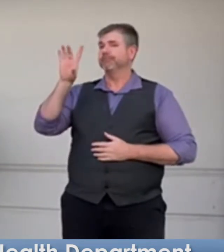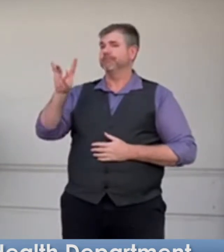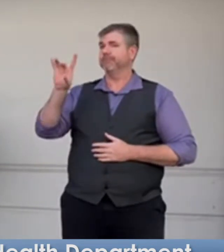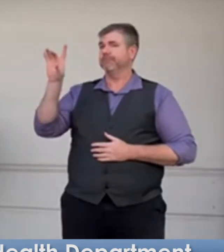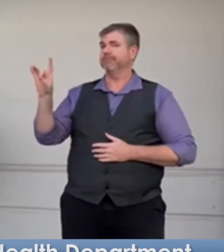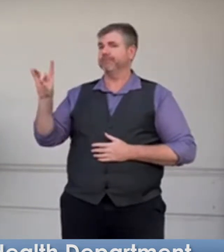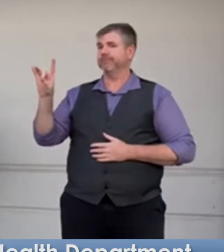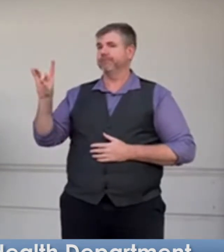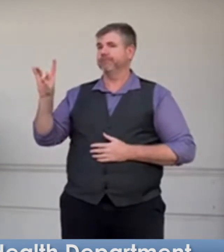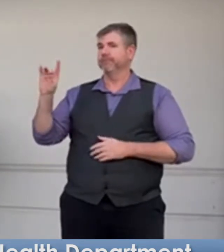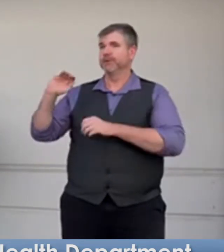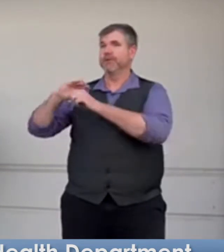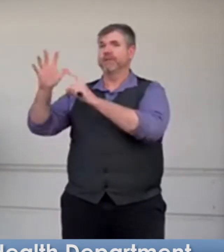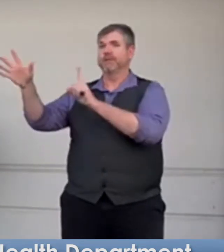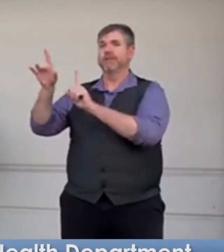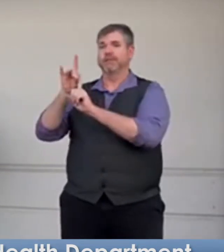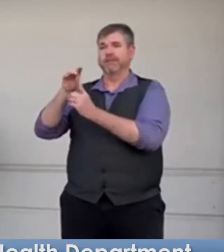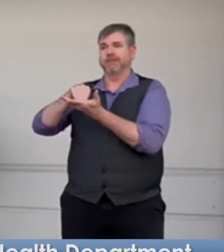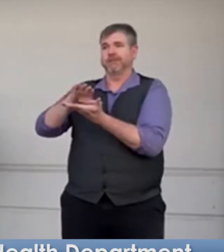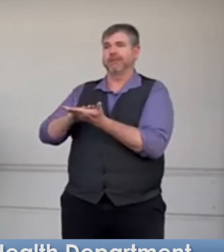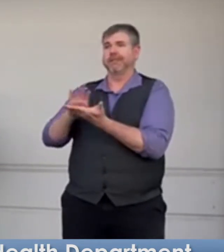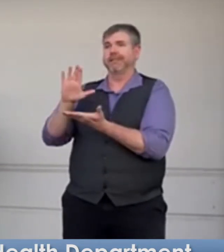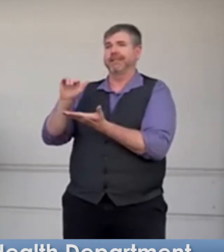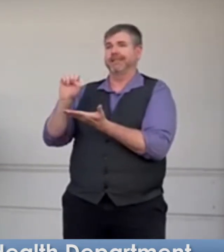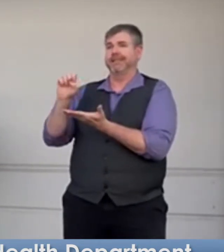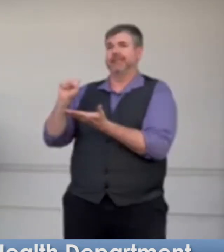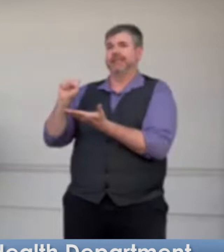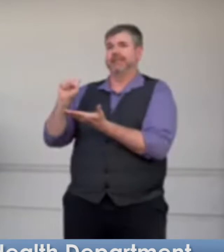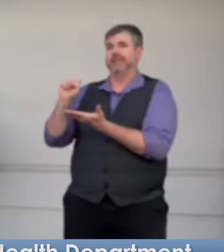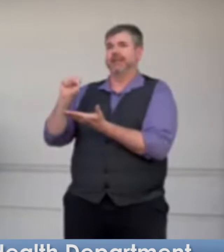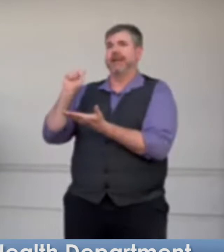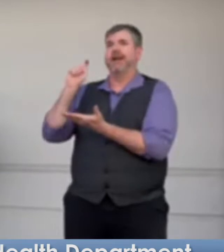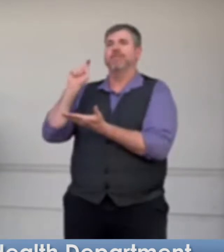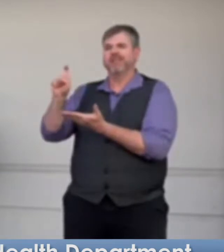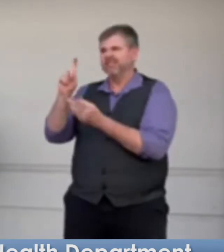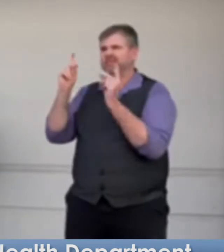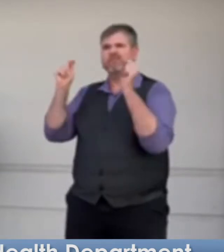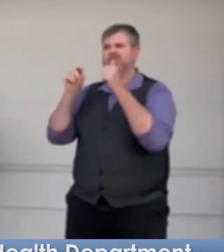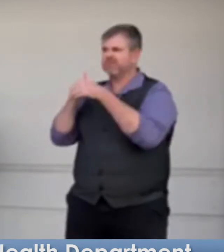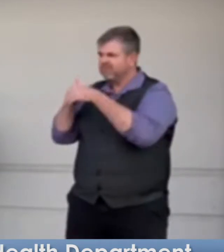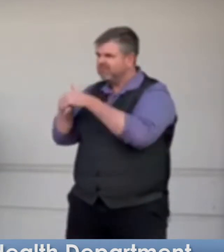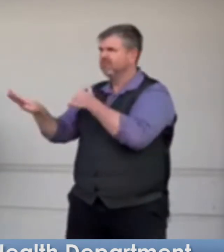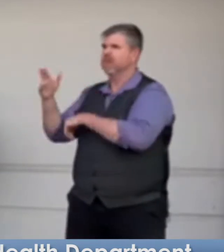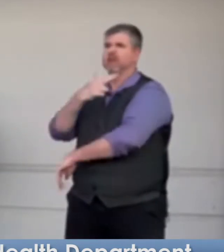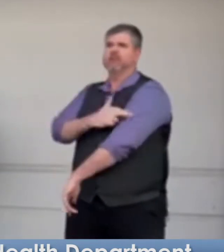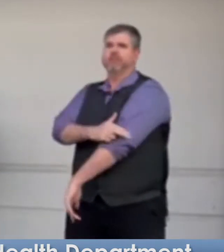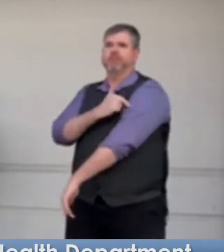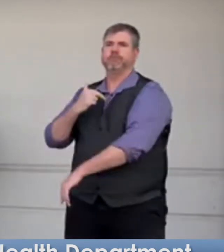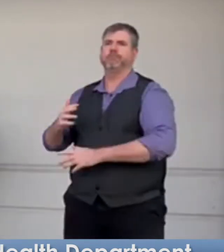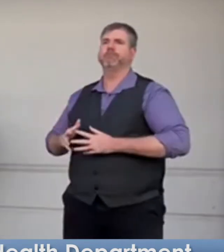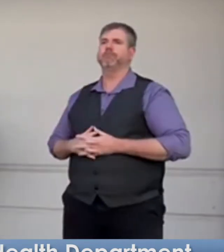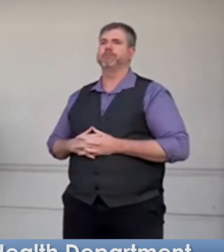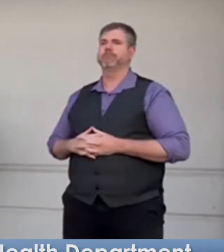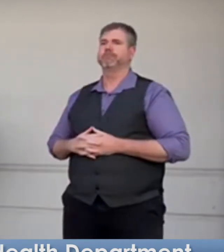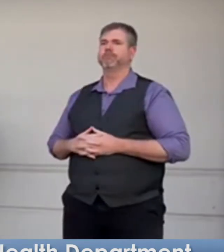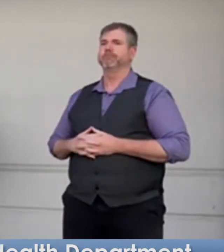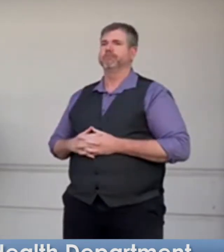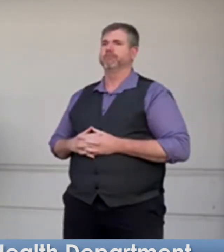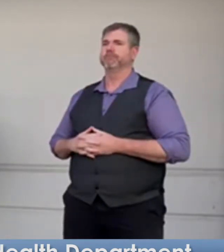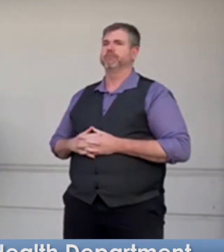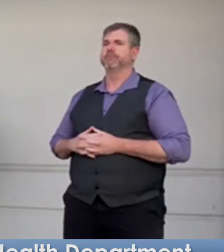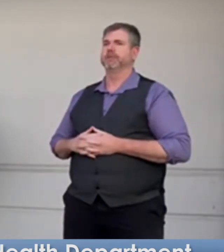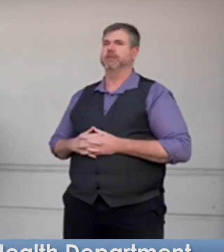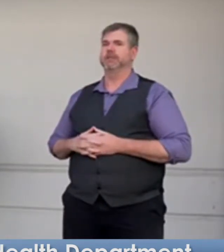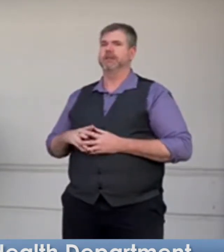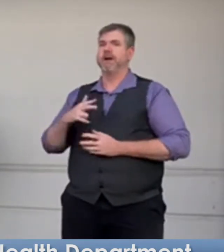us. Our hospitalization numbers are going to be coming in, but every day and over the weekend they were